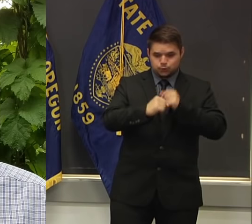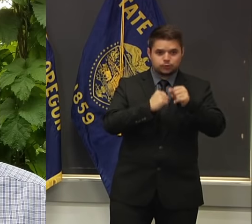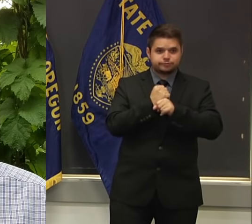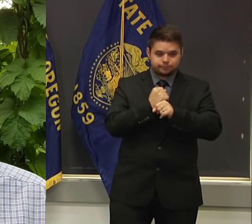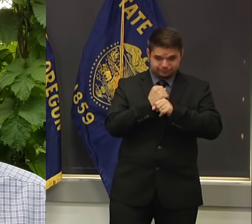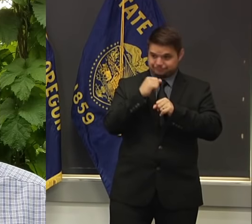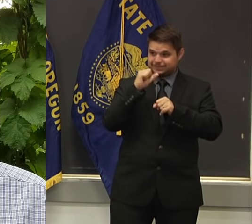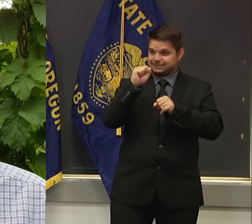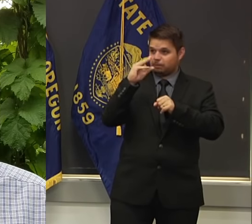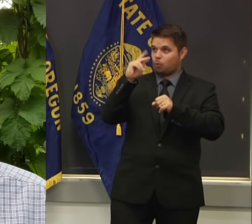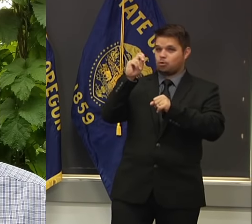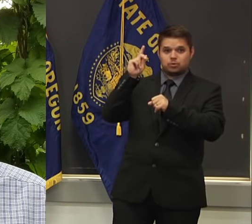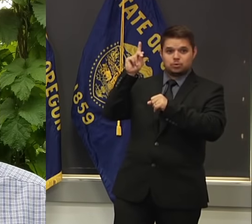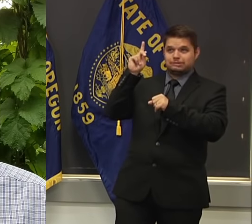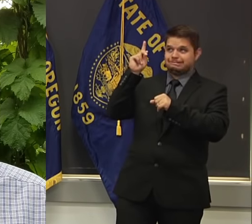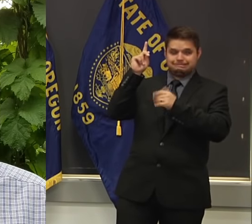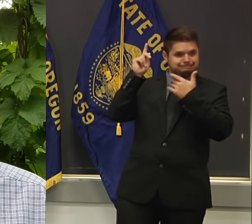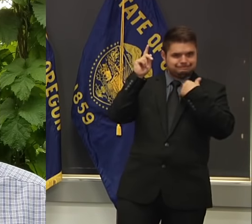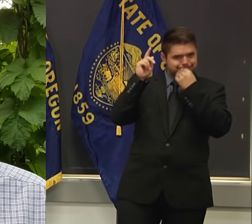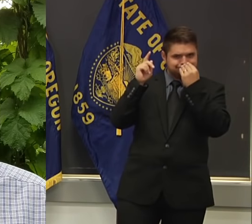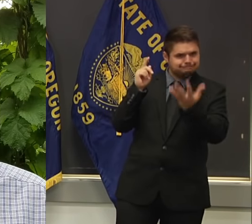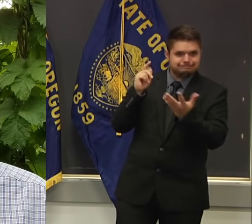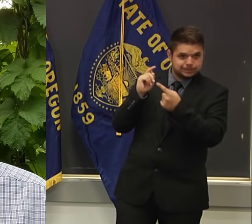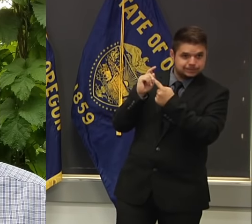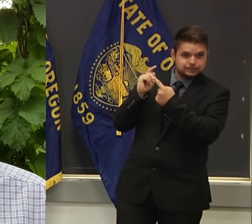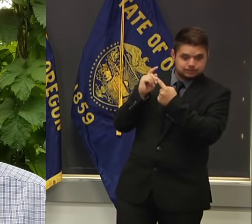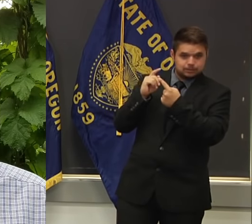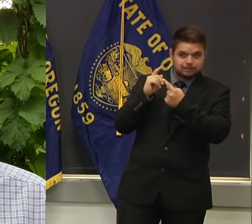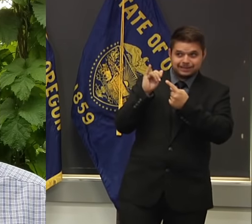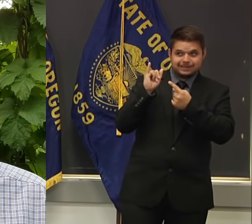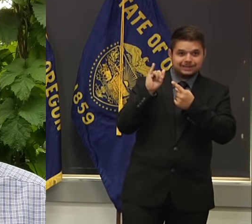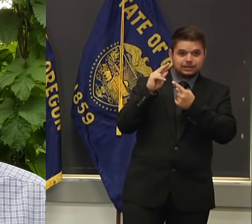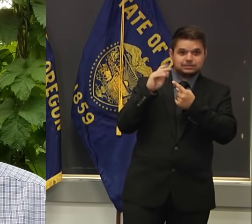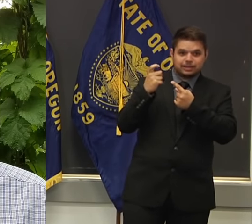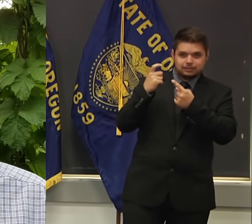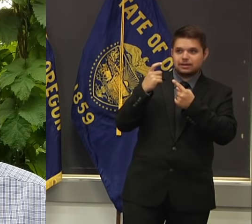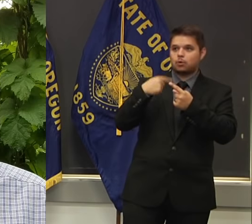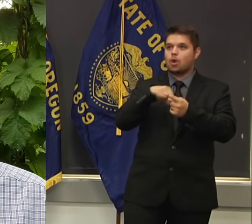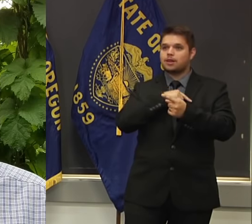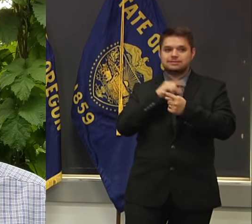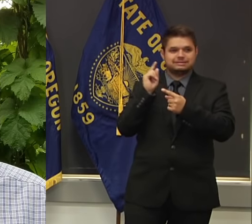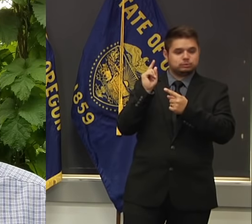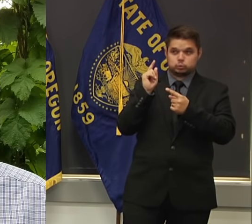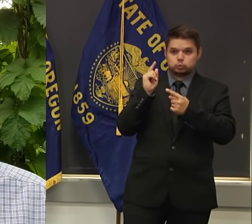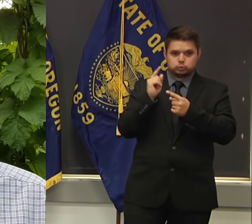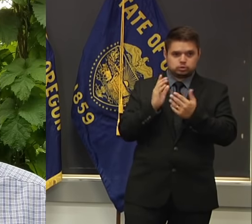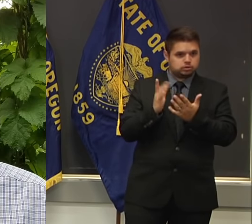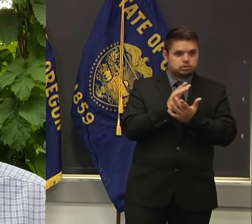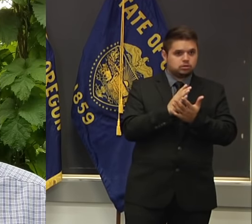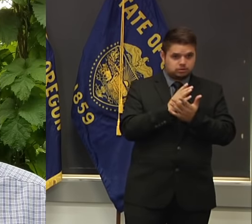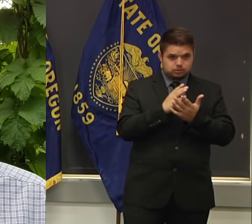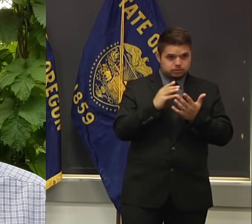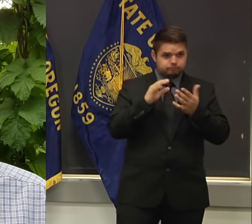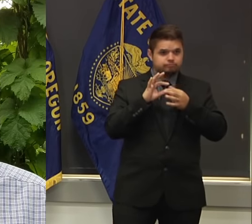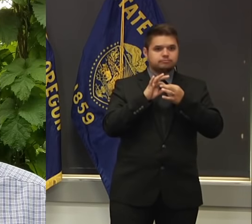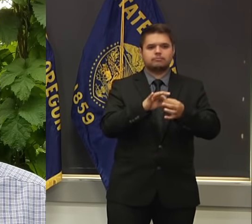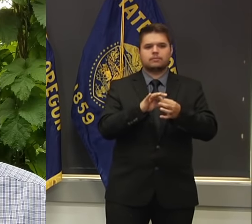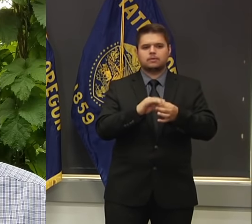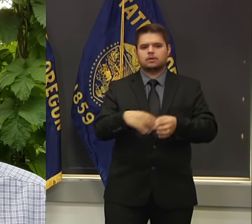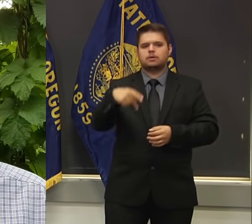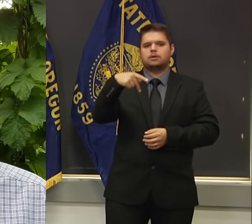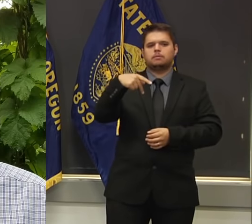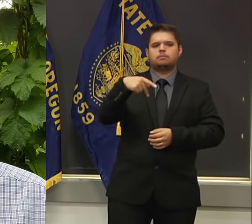mostly on the air quality index, and then that color-coded scale is concentrations of particulate and how that